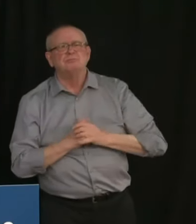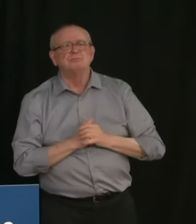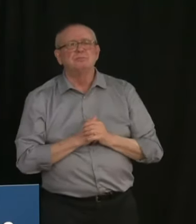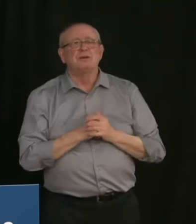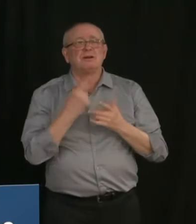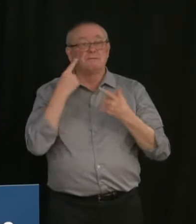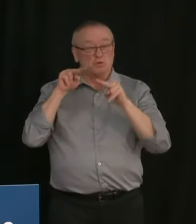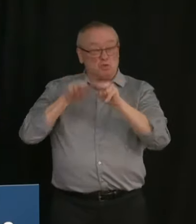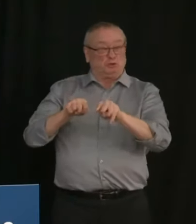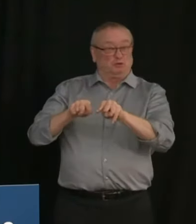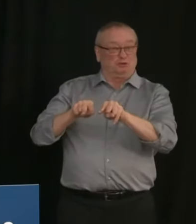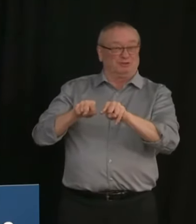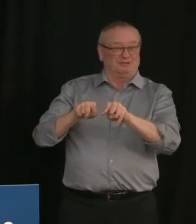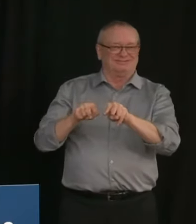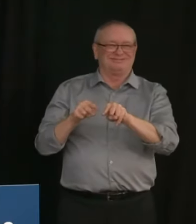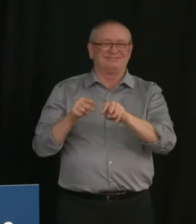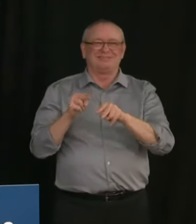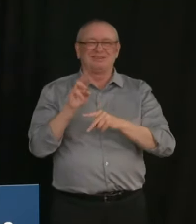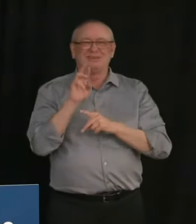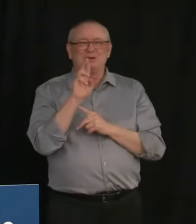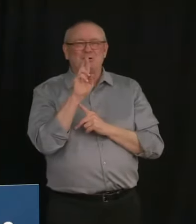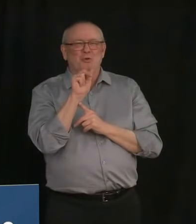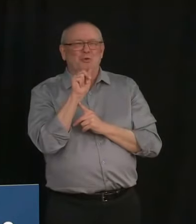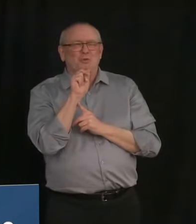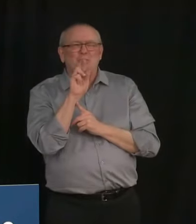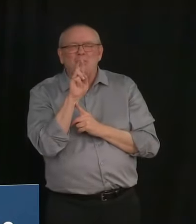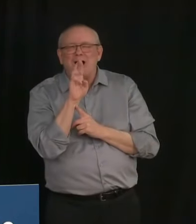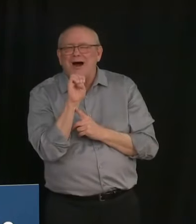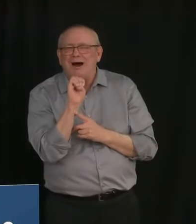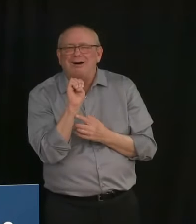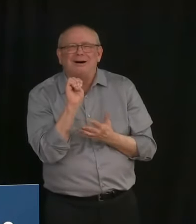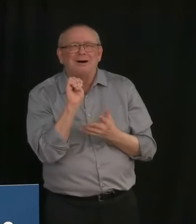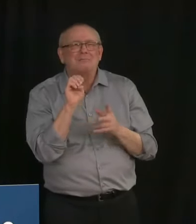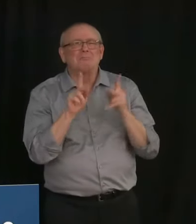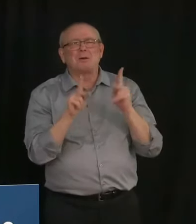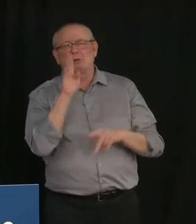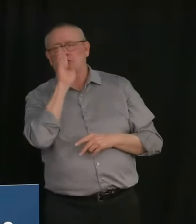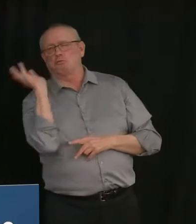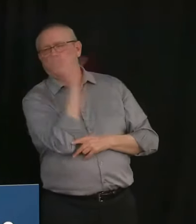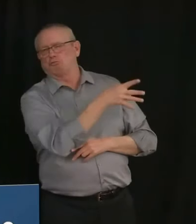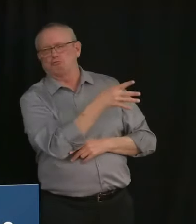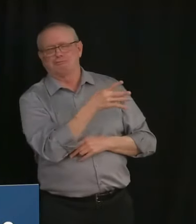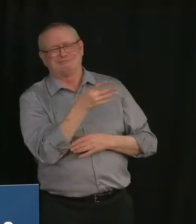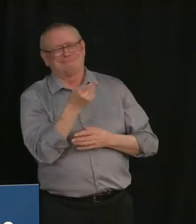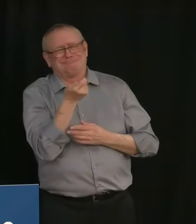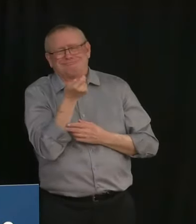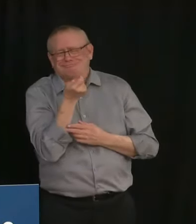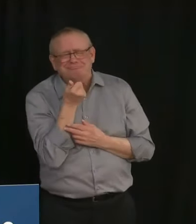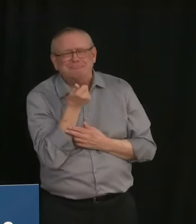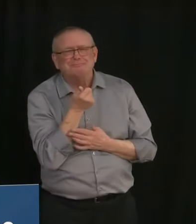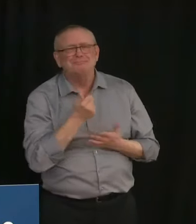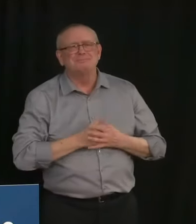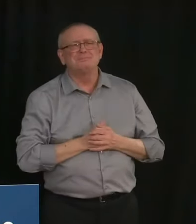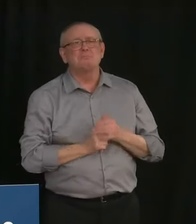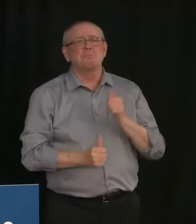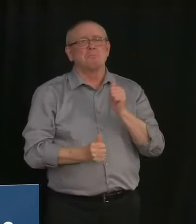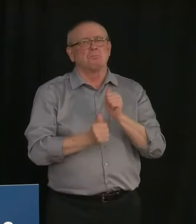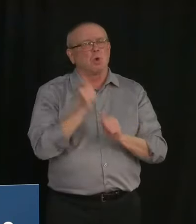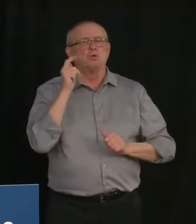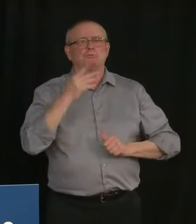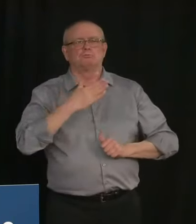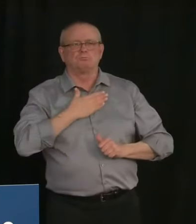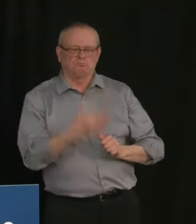in very, very rare cases egregious violations where people are not following the requirements, in those very